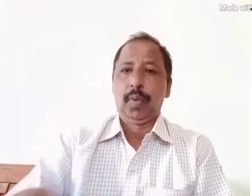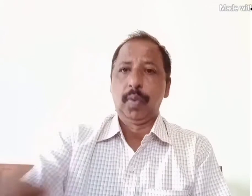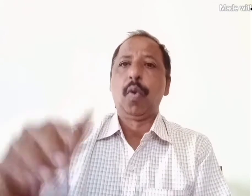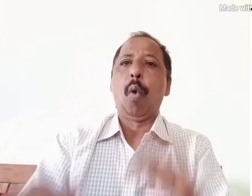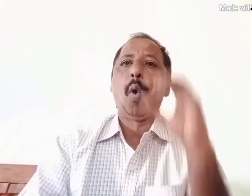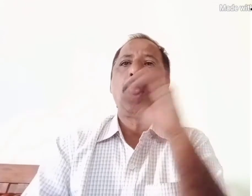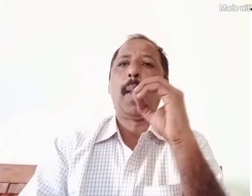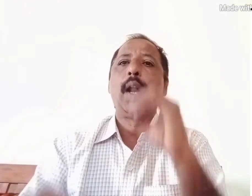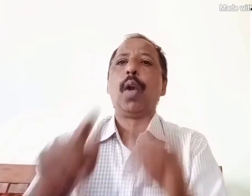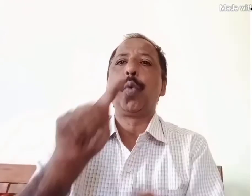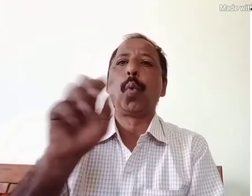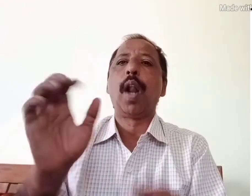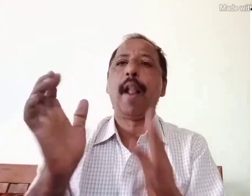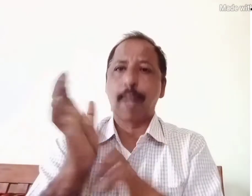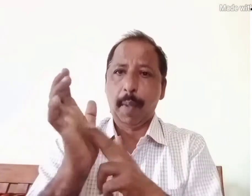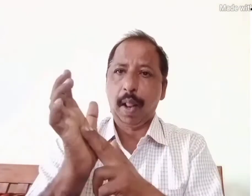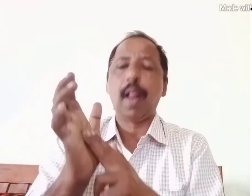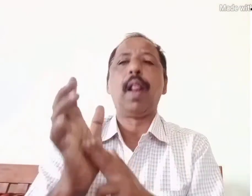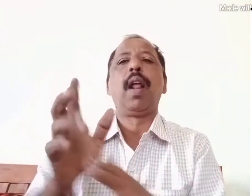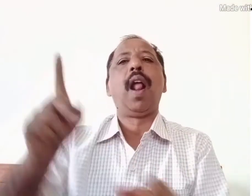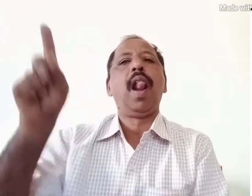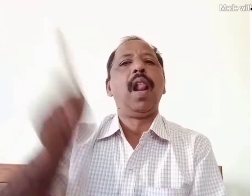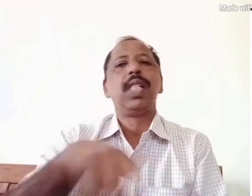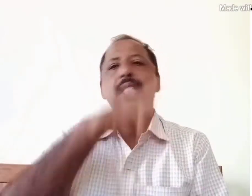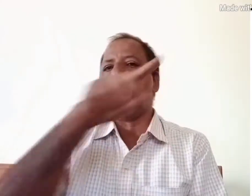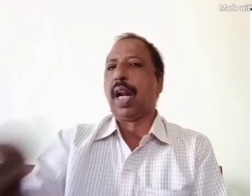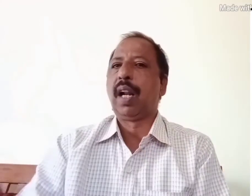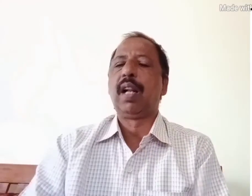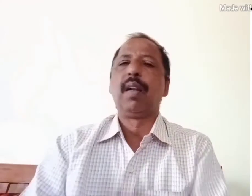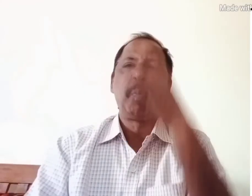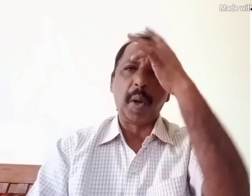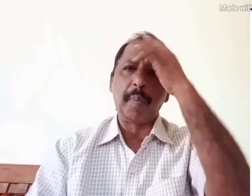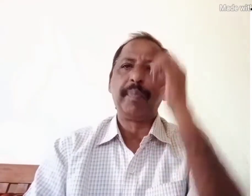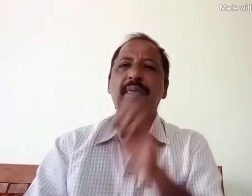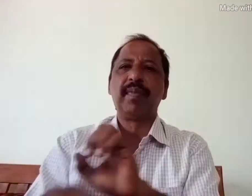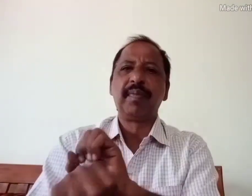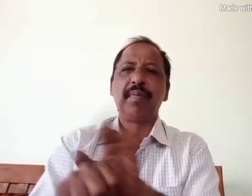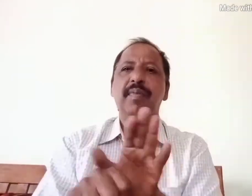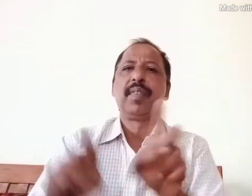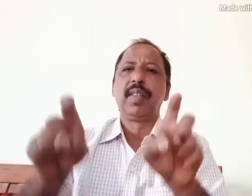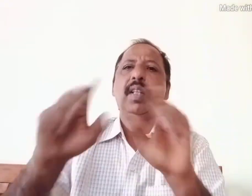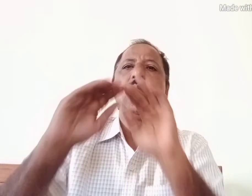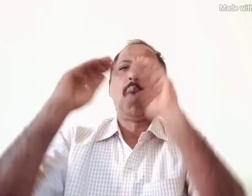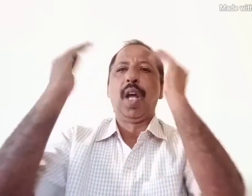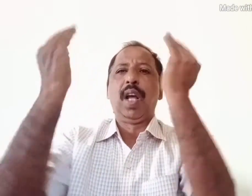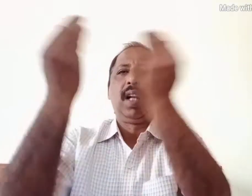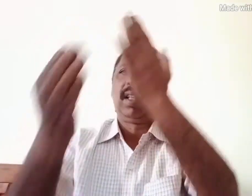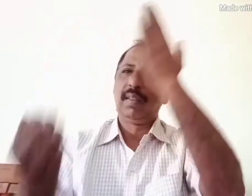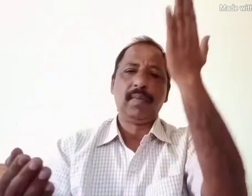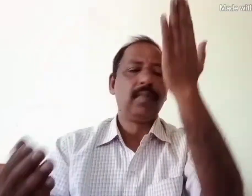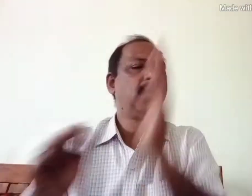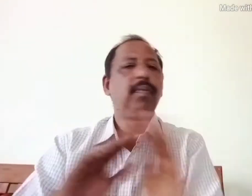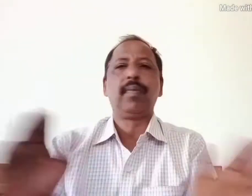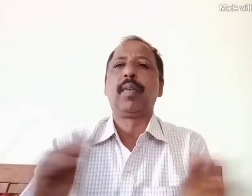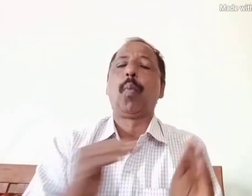who had tried to destroy my career and spew venom on everything I am associated with. He also tried his best to sing Shushant.